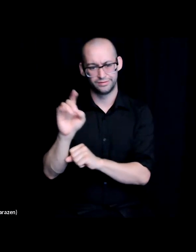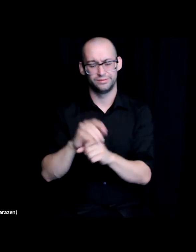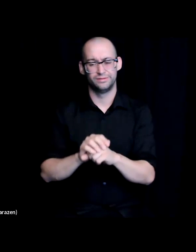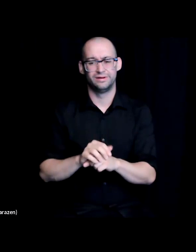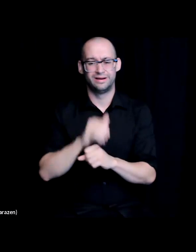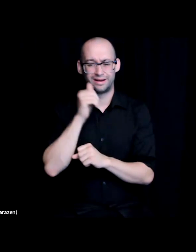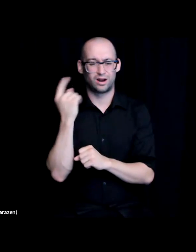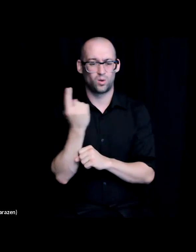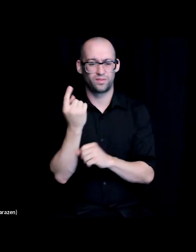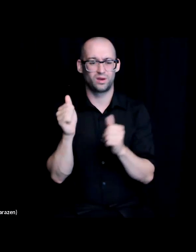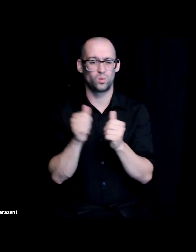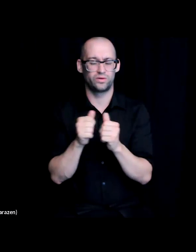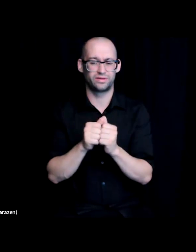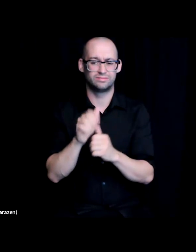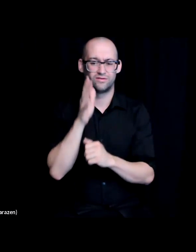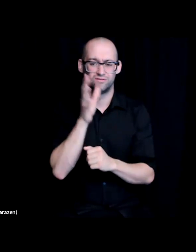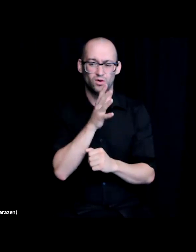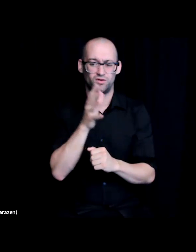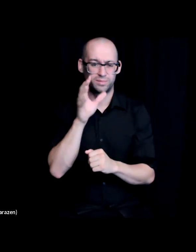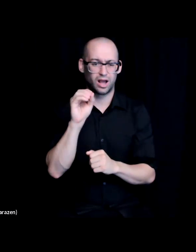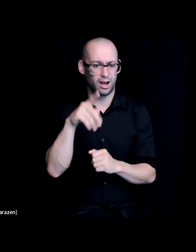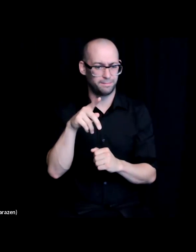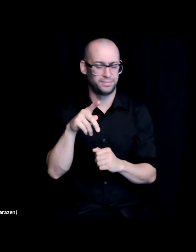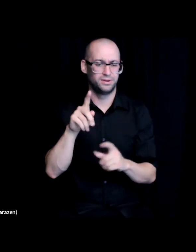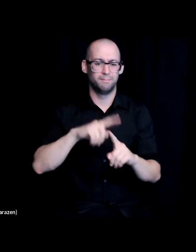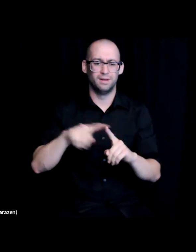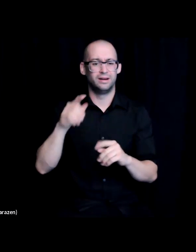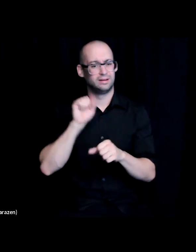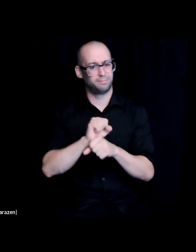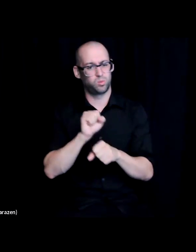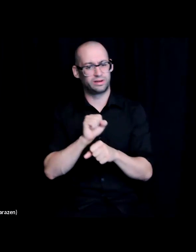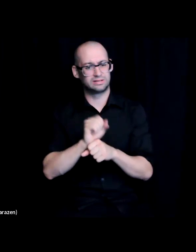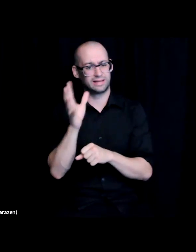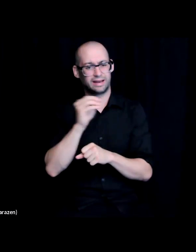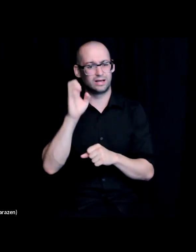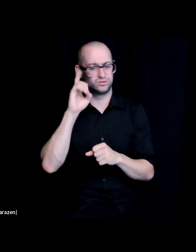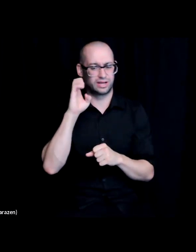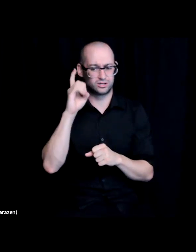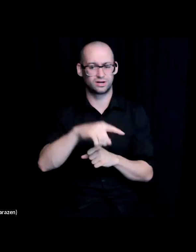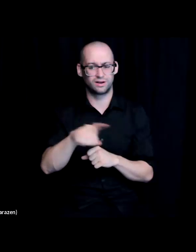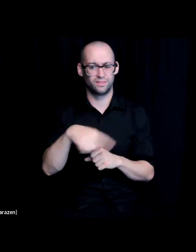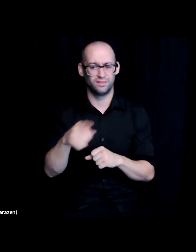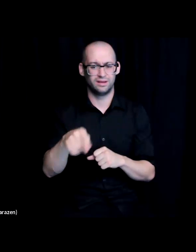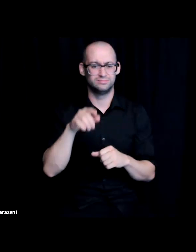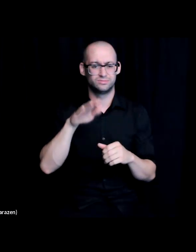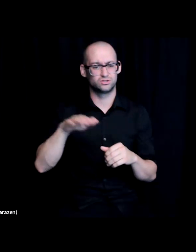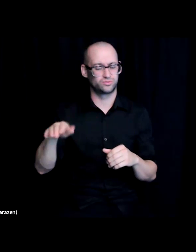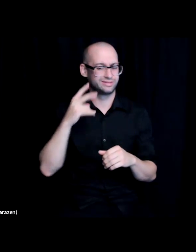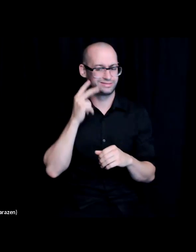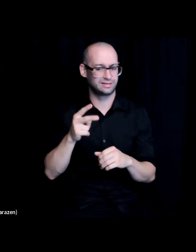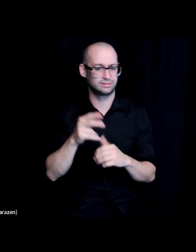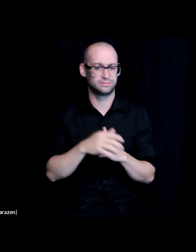only with our farming operation, but with our employees and the education that their children have received.